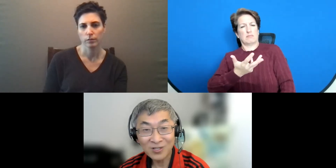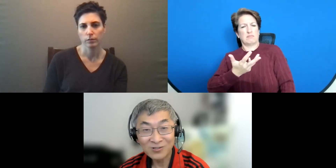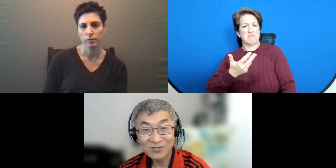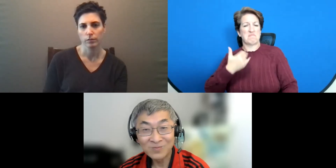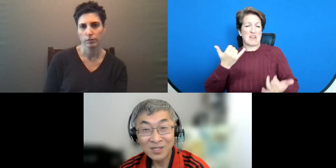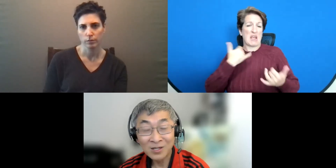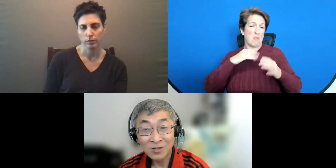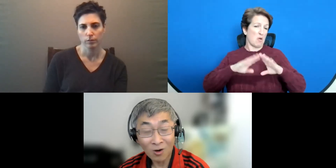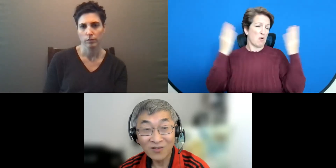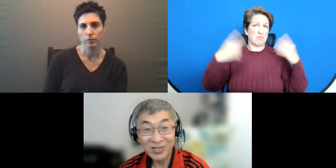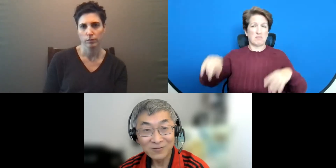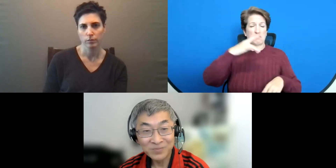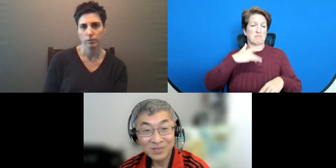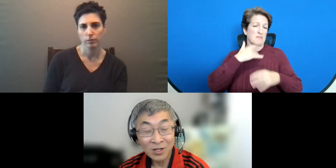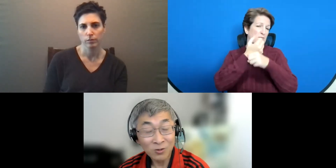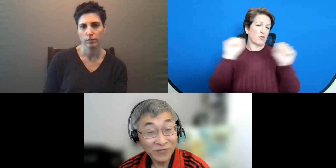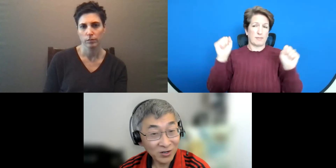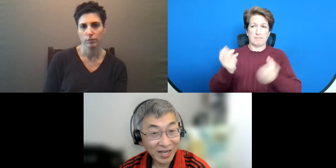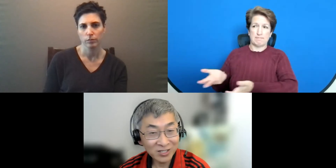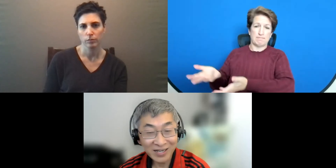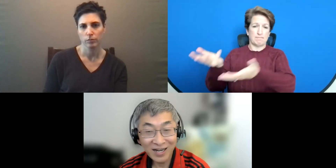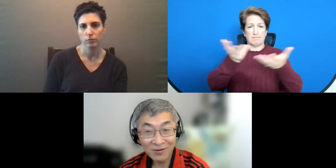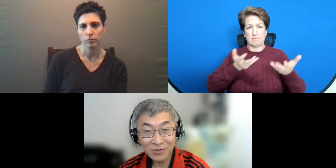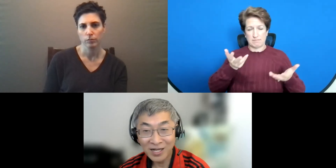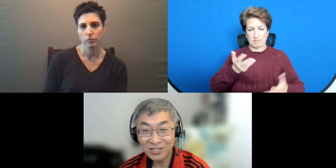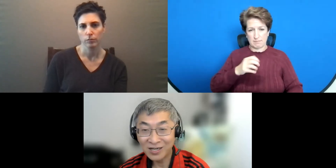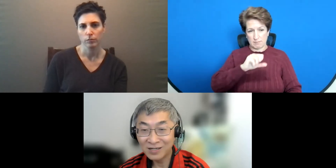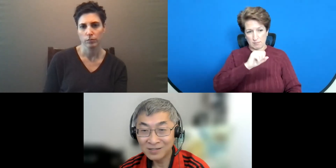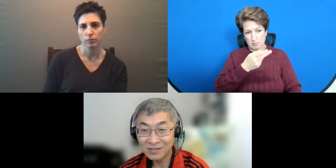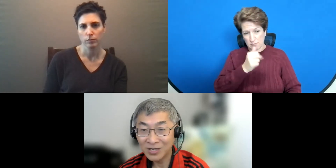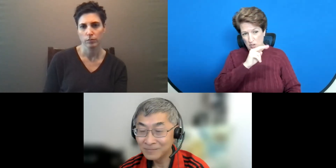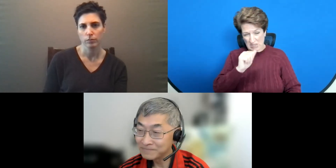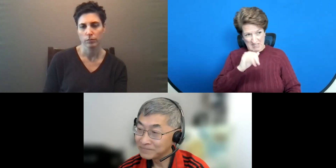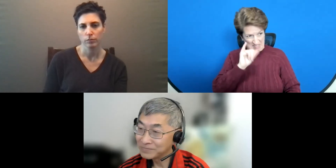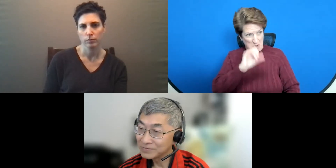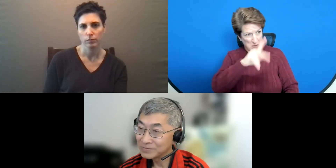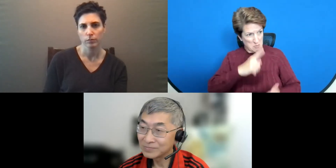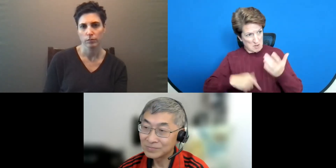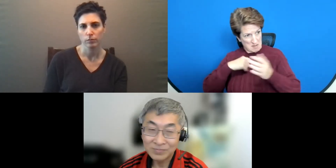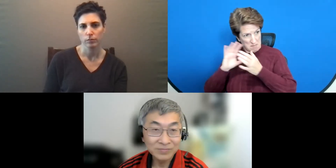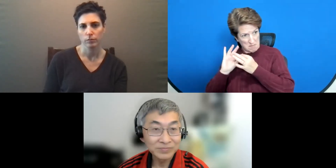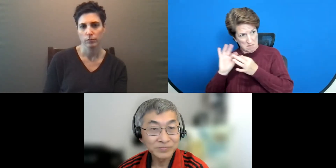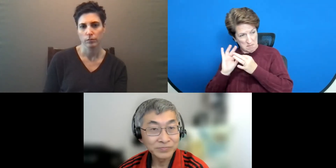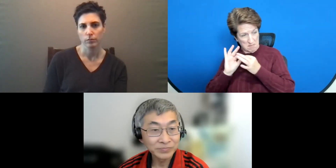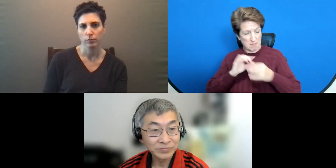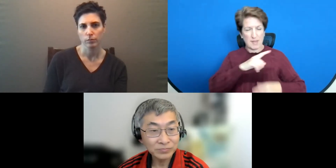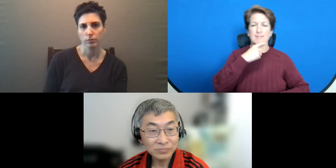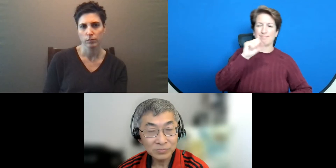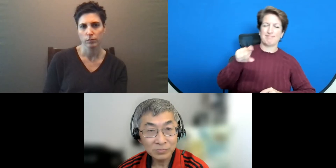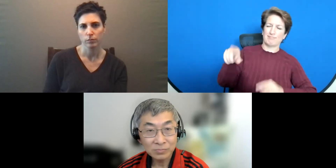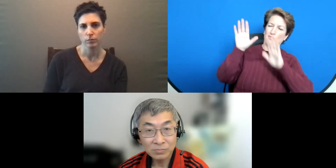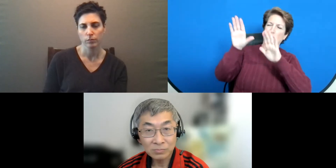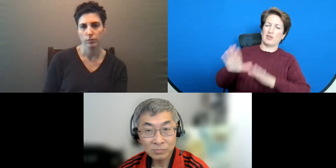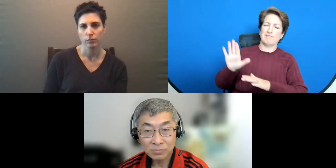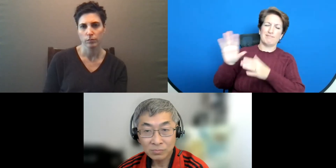floor to all of you. Do you feel okay, Shahina, what I shared? Sweet. That was wonderfully said. Thank you, Charles. And I